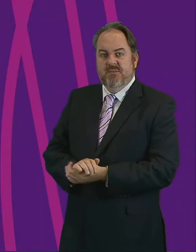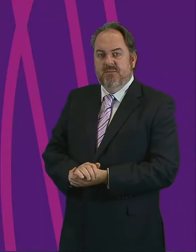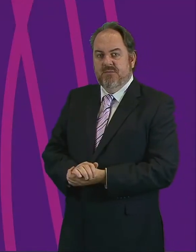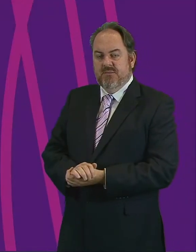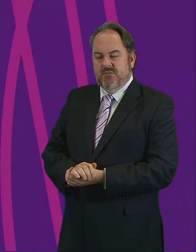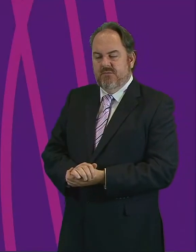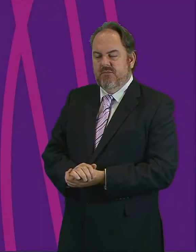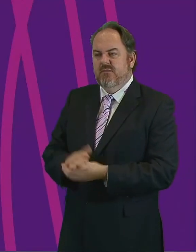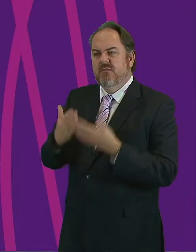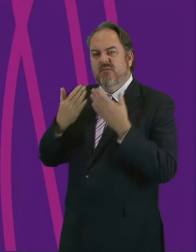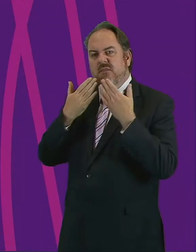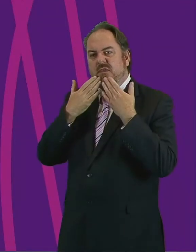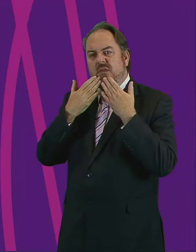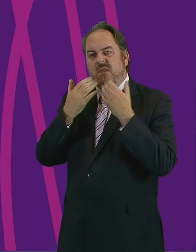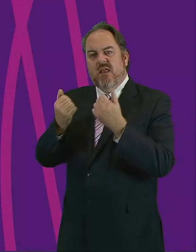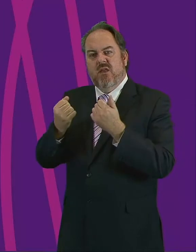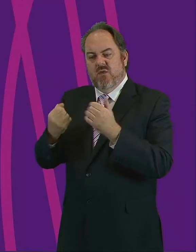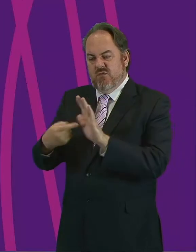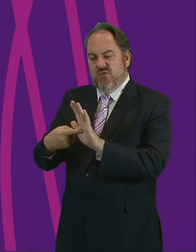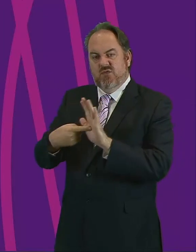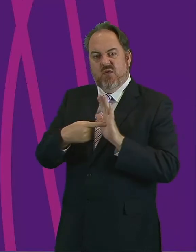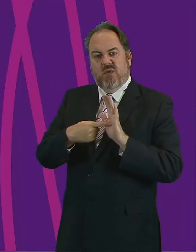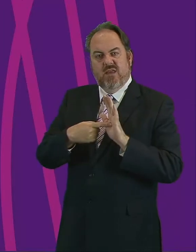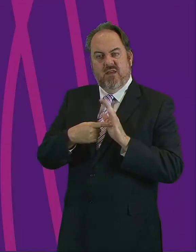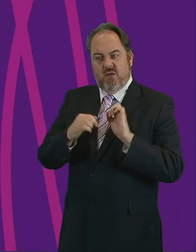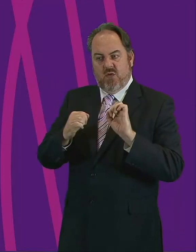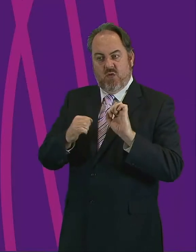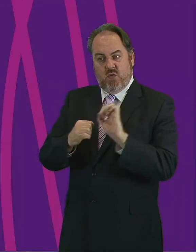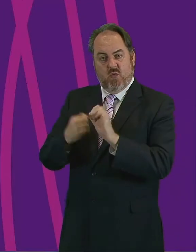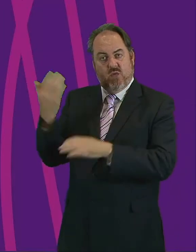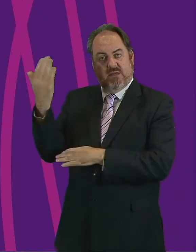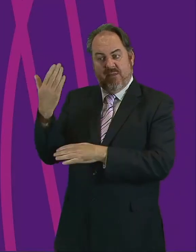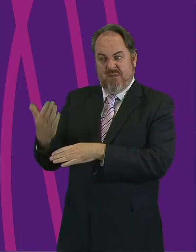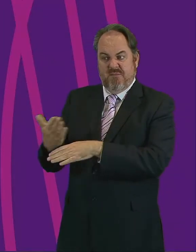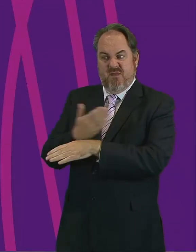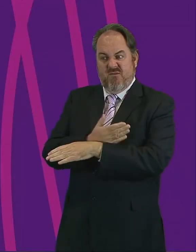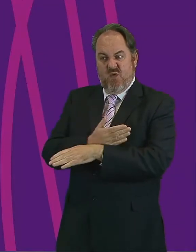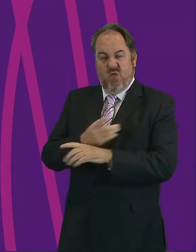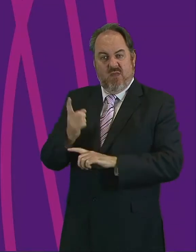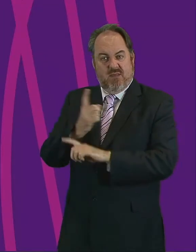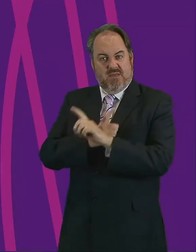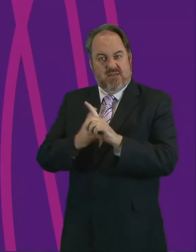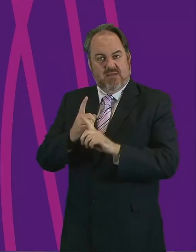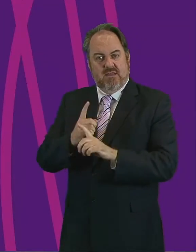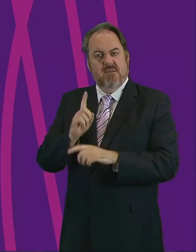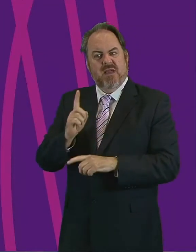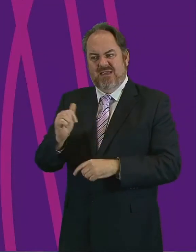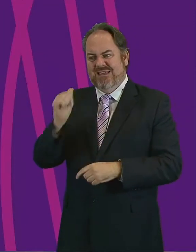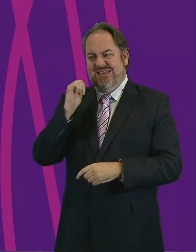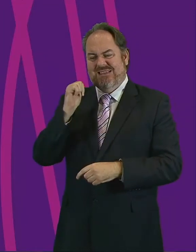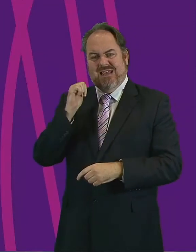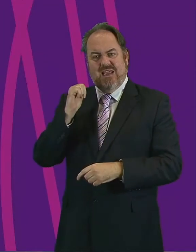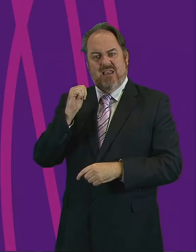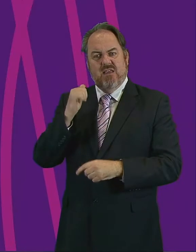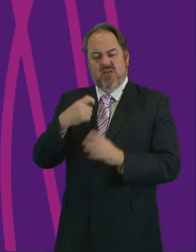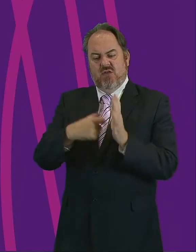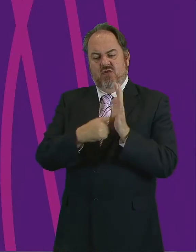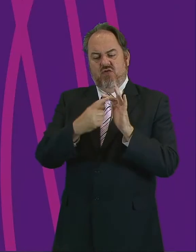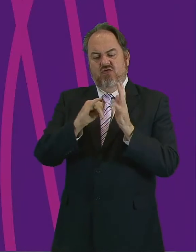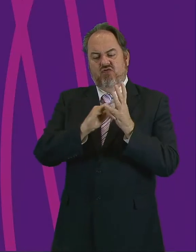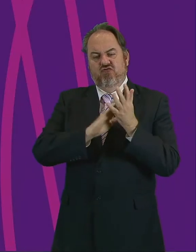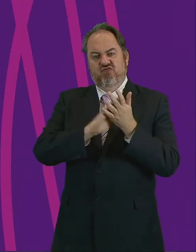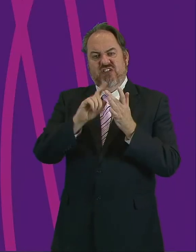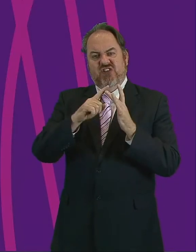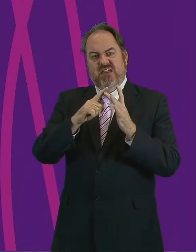Can I thank the Cabinet Secretary for prior sight of her statement? The truth is that yesterday Rishi Sunak announced an ambitious plan for the whole of the